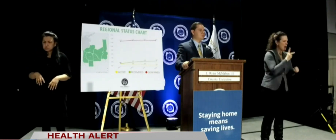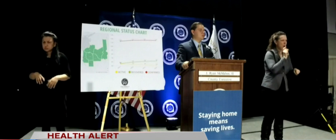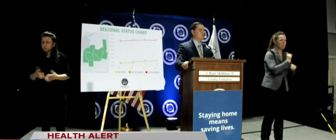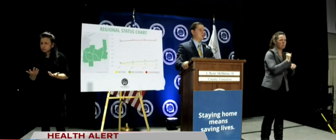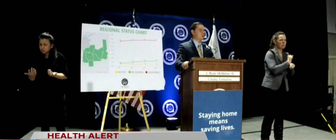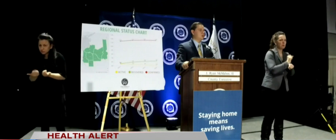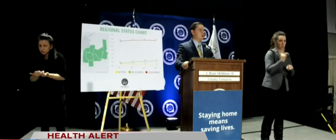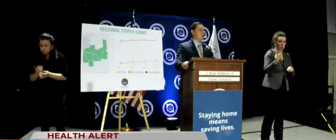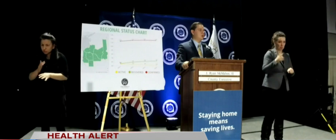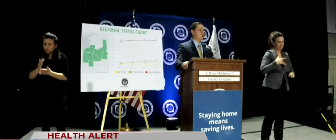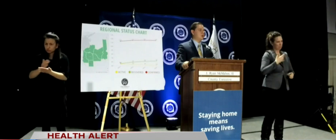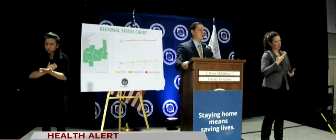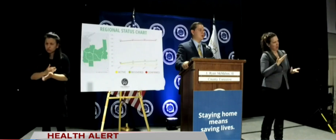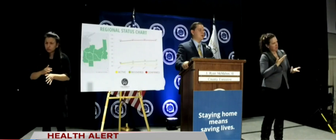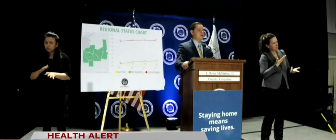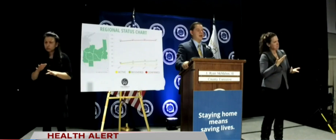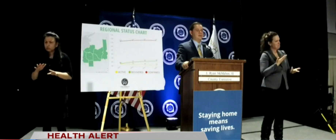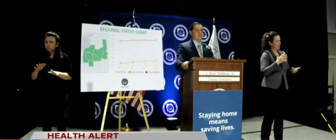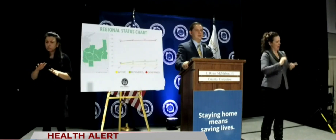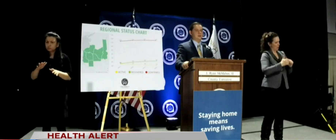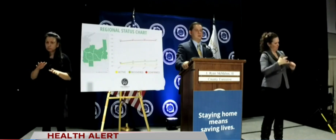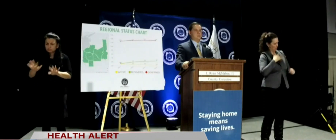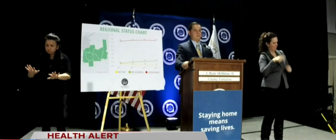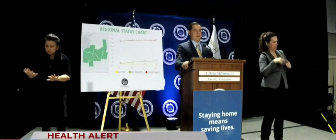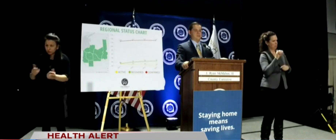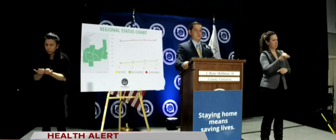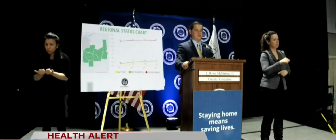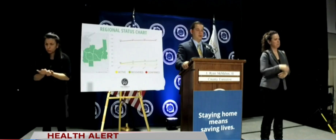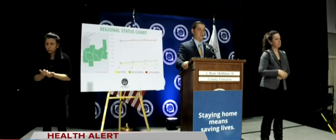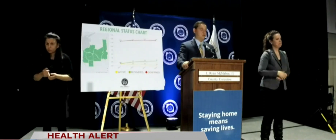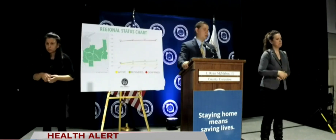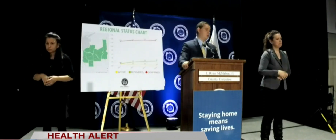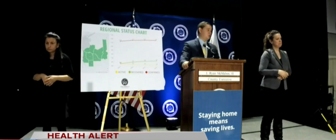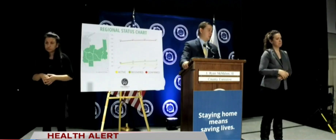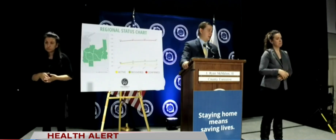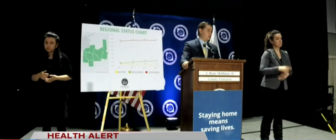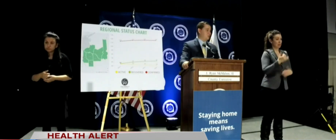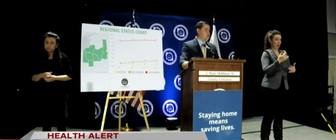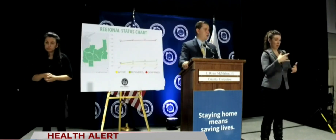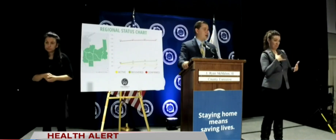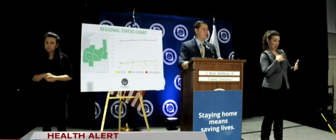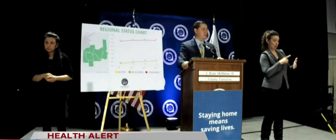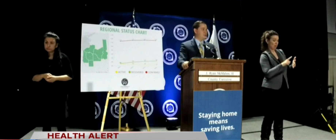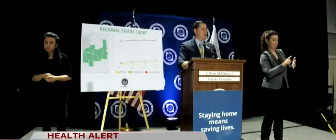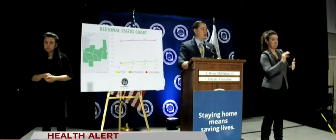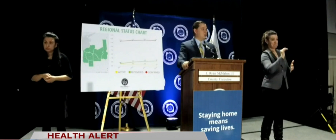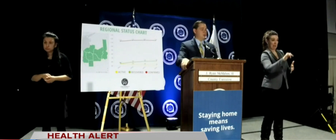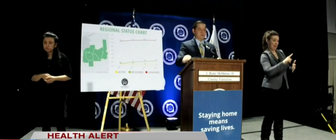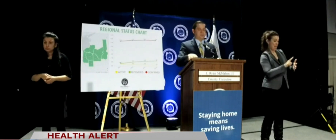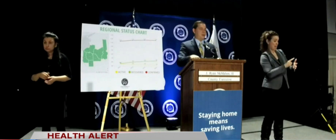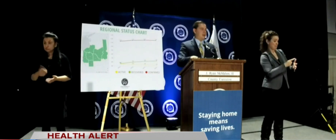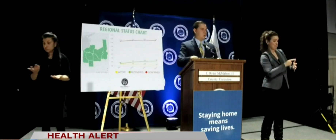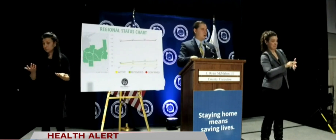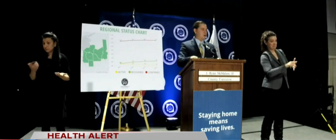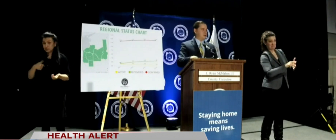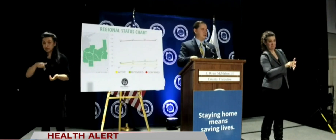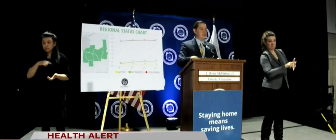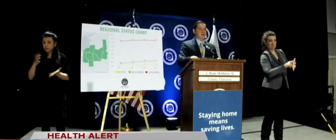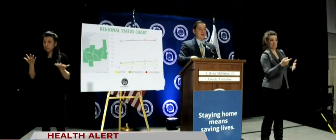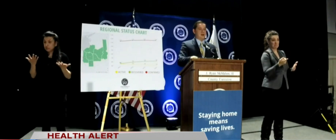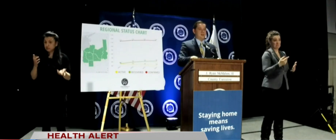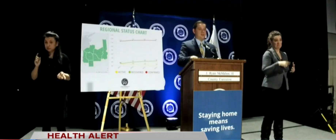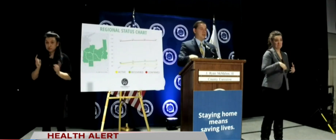about possibly early May? Yeah, I think my message is nothing's really changed as far as what the plan